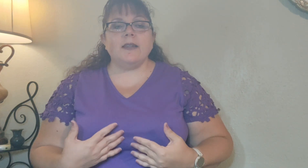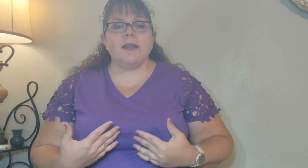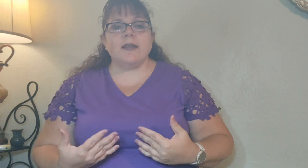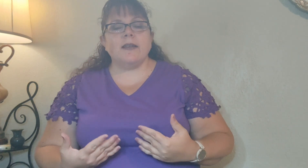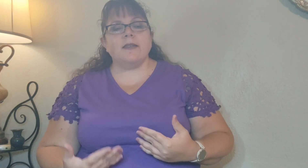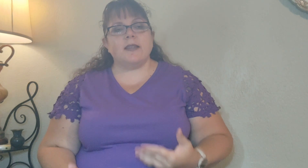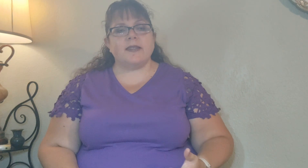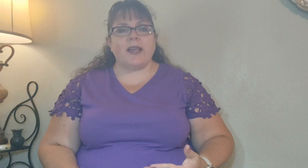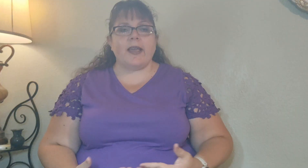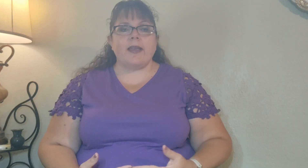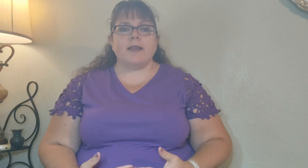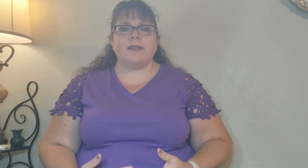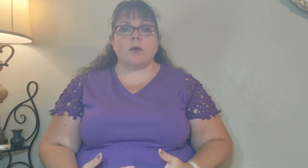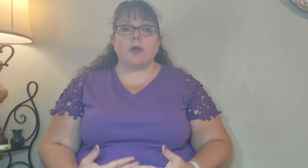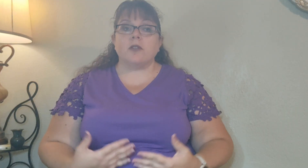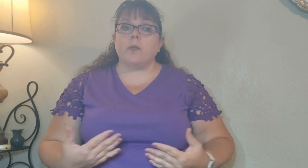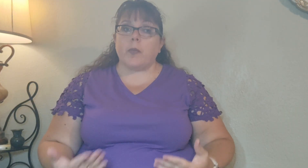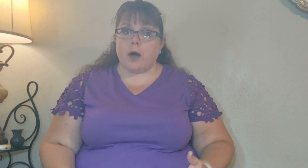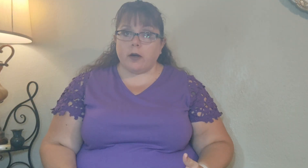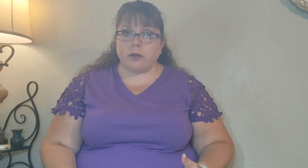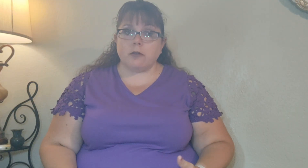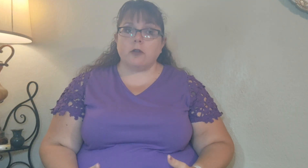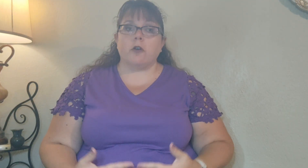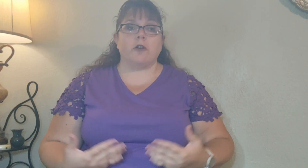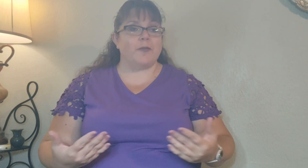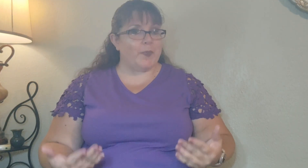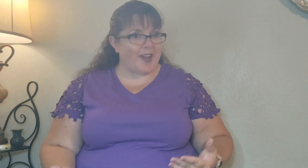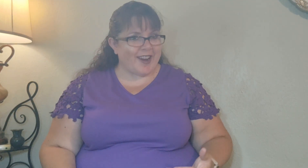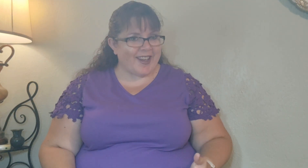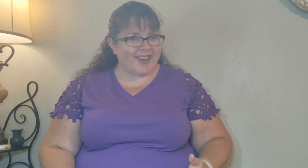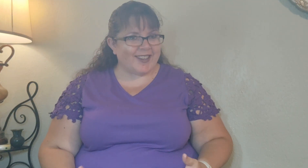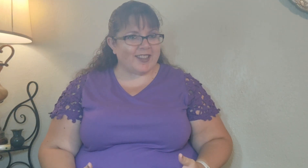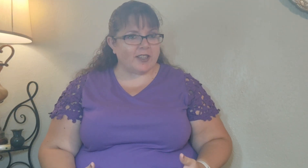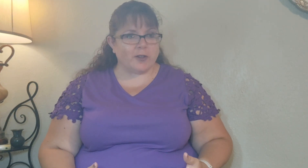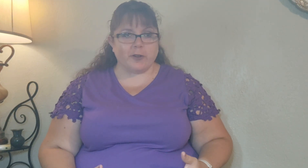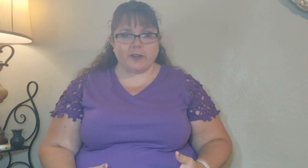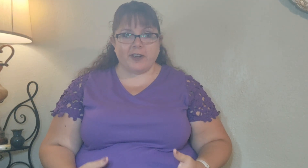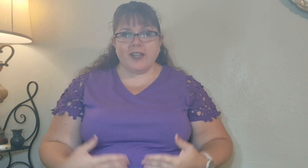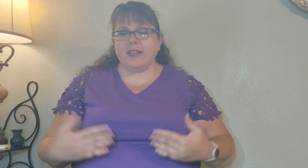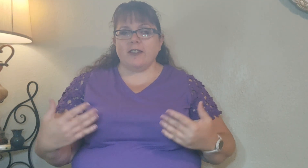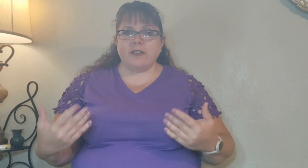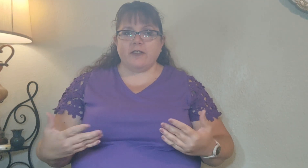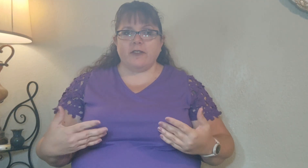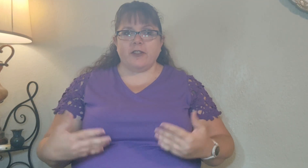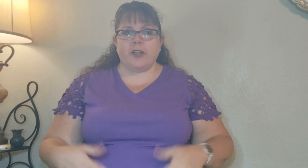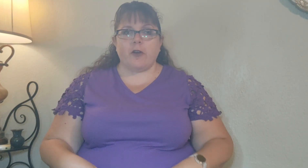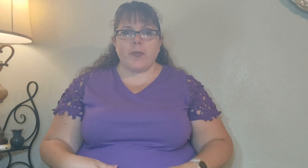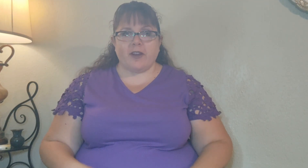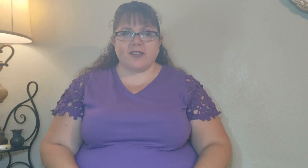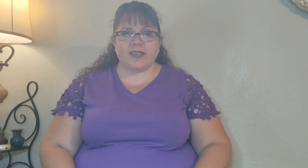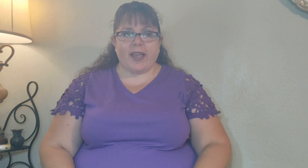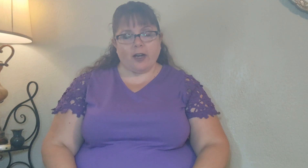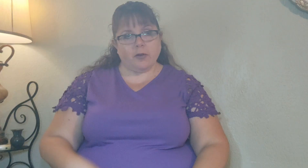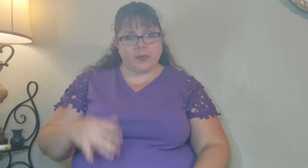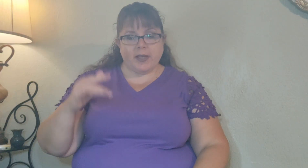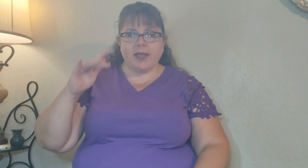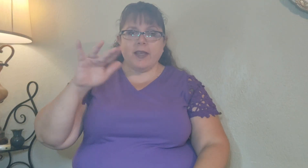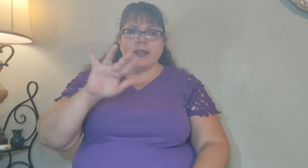And to say someone's bald or bareheaded or, you know, a bare scalp,